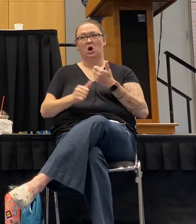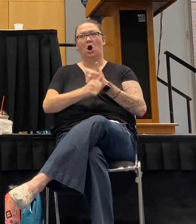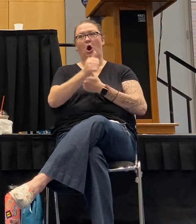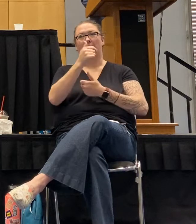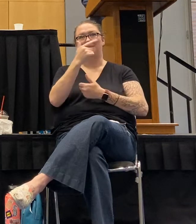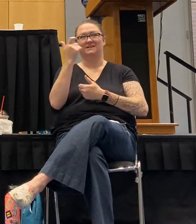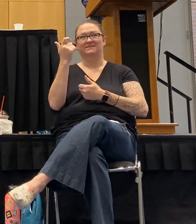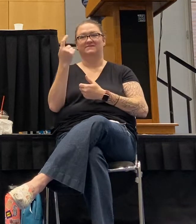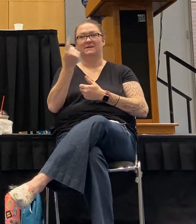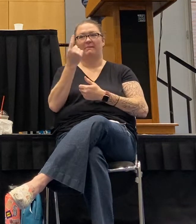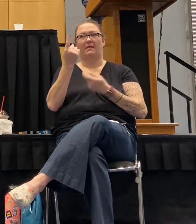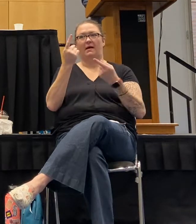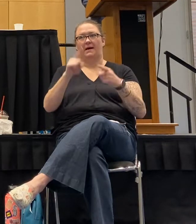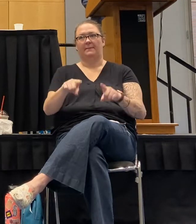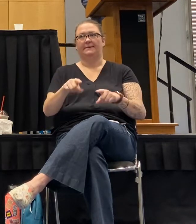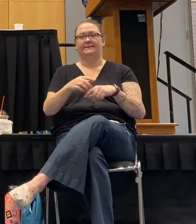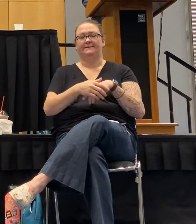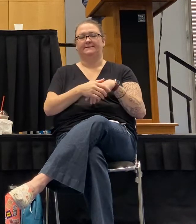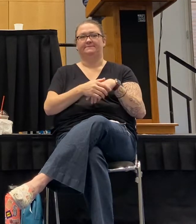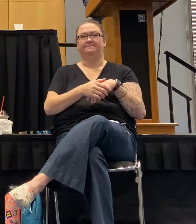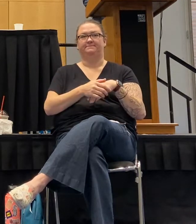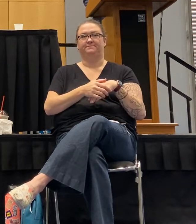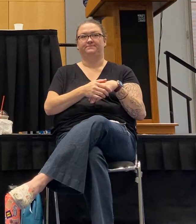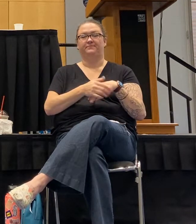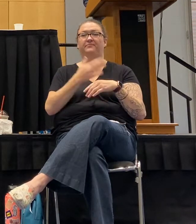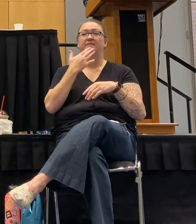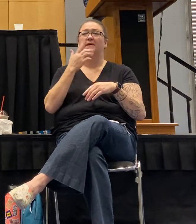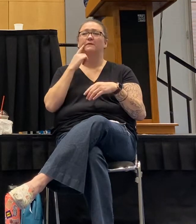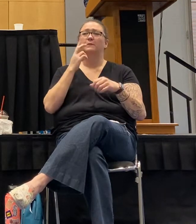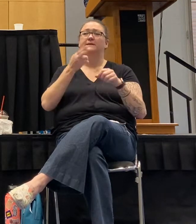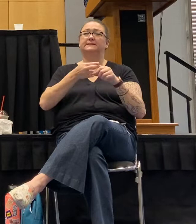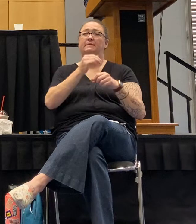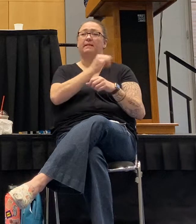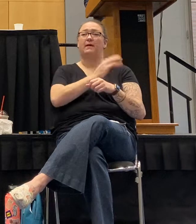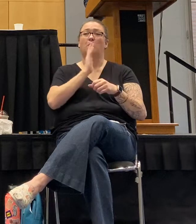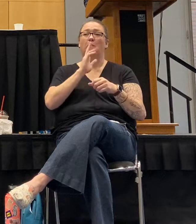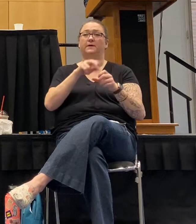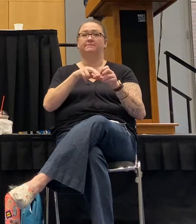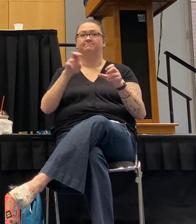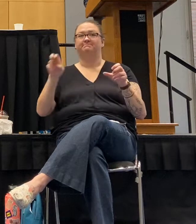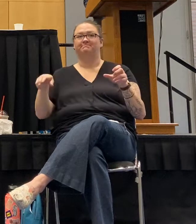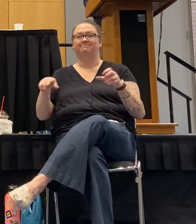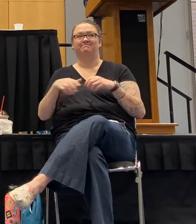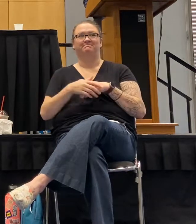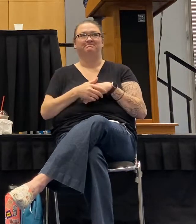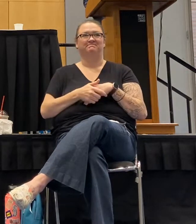of something that happens. So, thank you for participating in that. We're going to jump back here now.